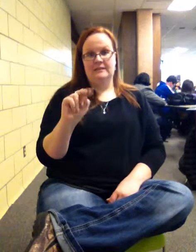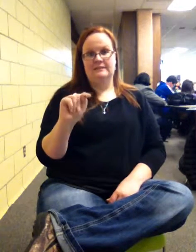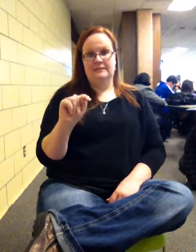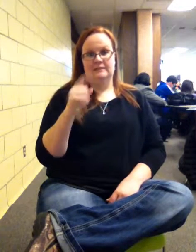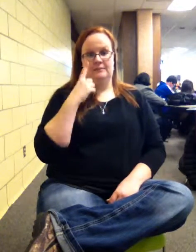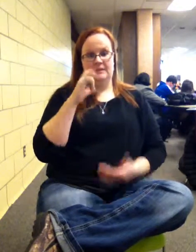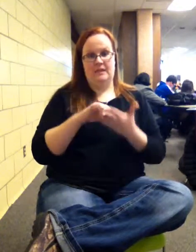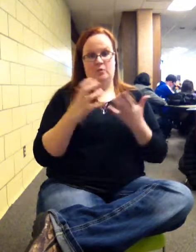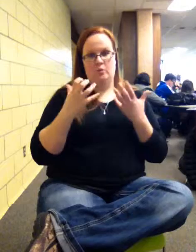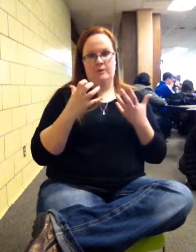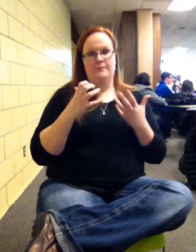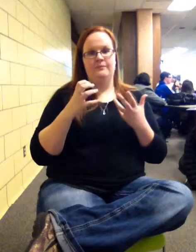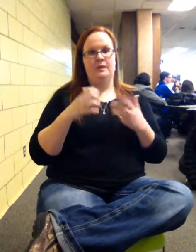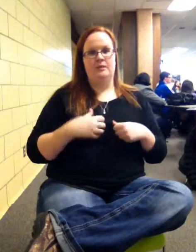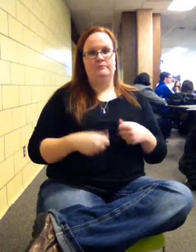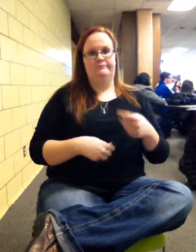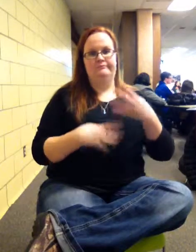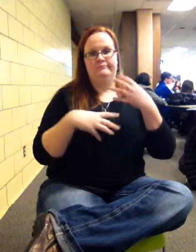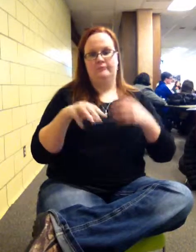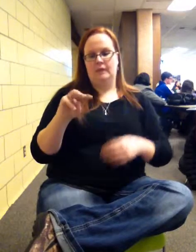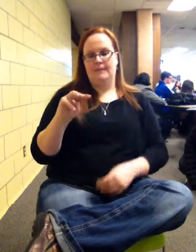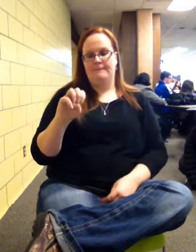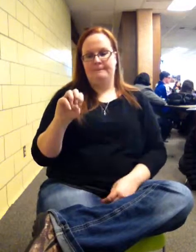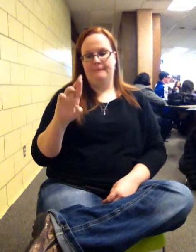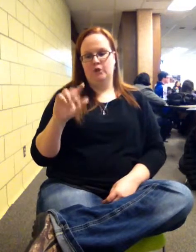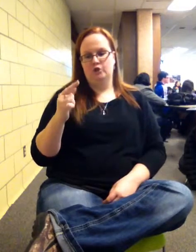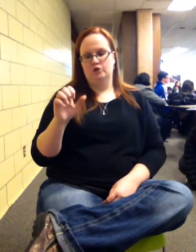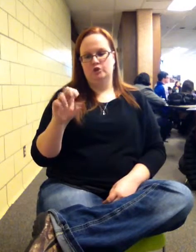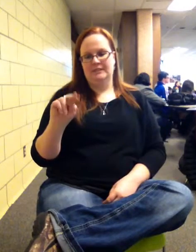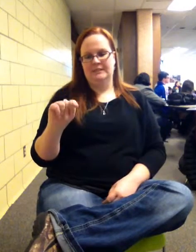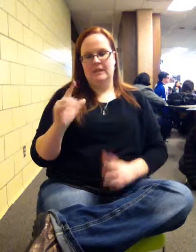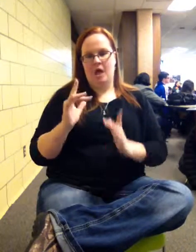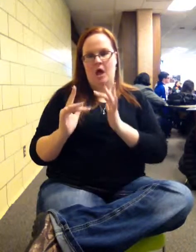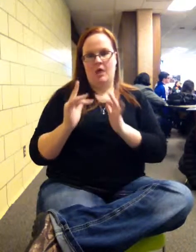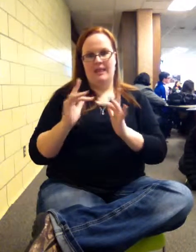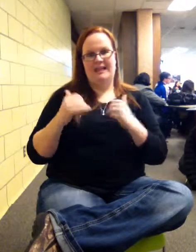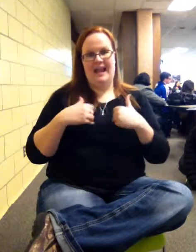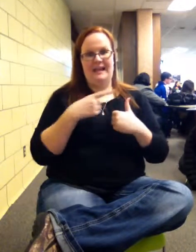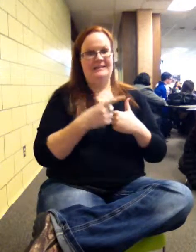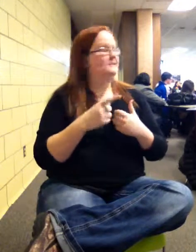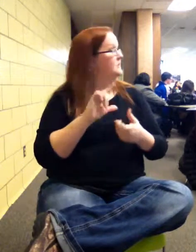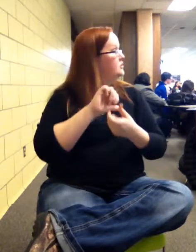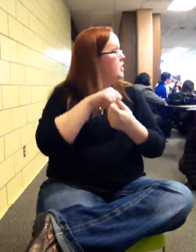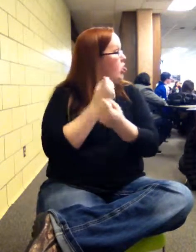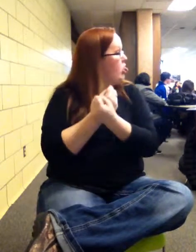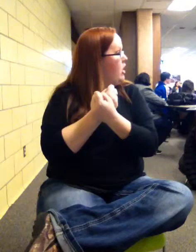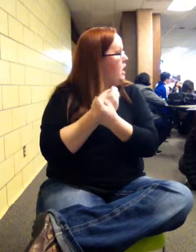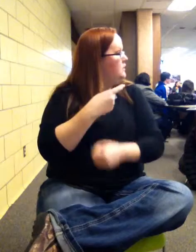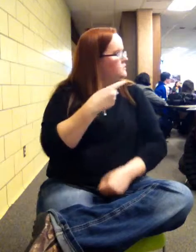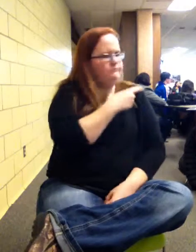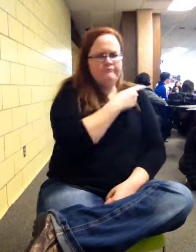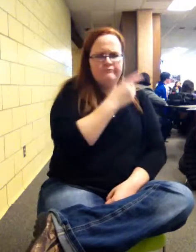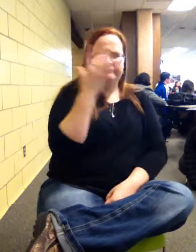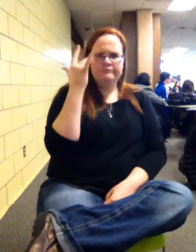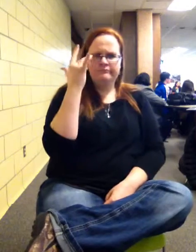And if you look, it pulls up Mergent online. And it has this little lock there. I don't know why, but sometimes when I'm